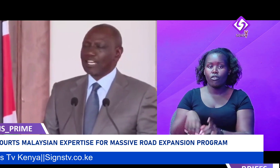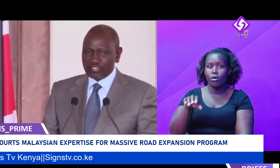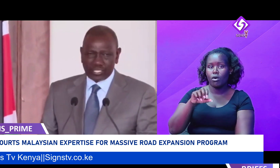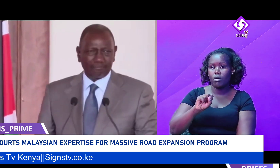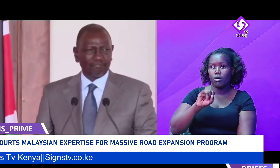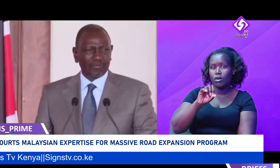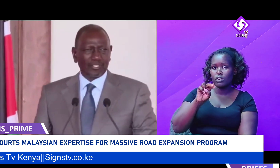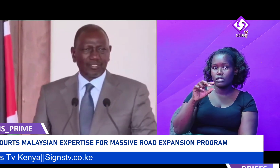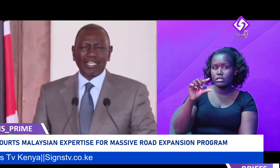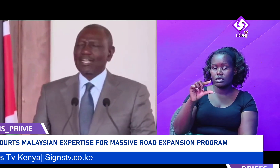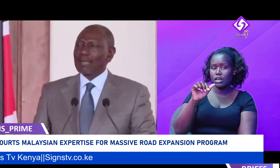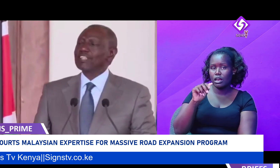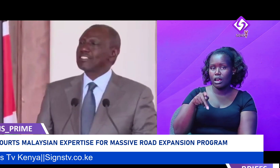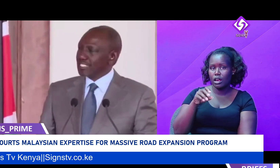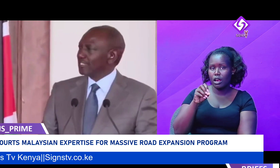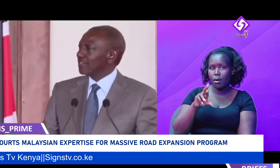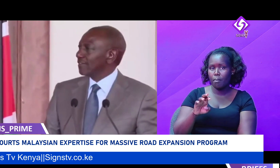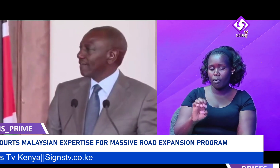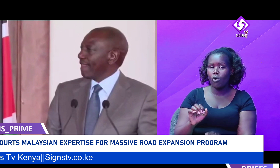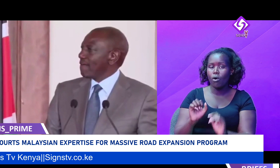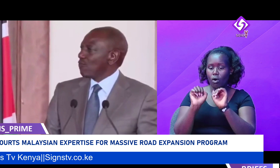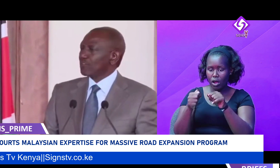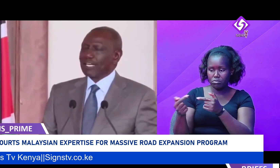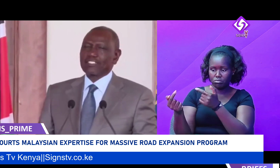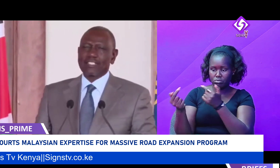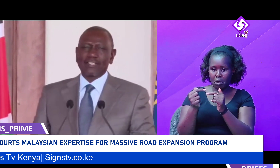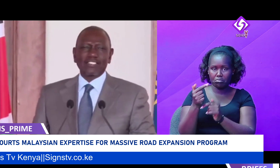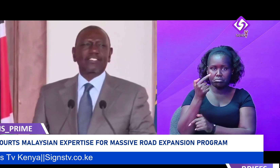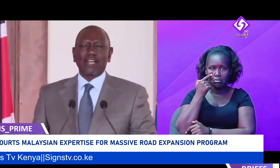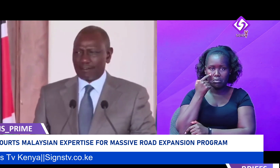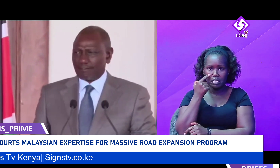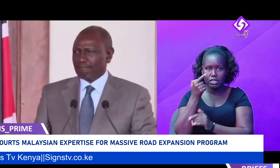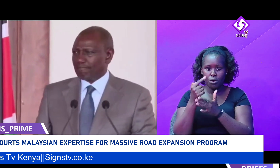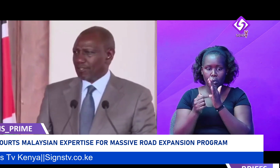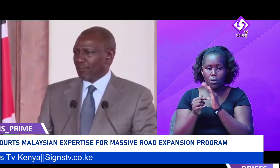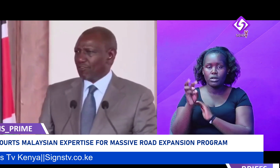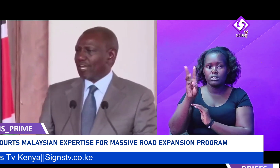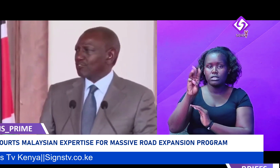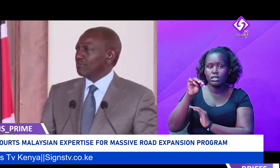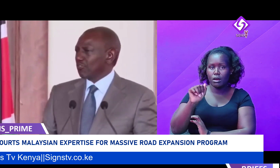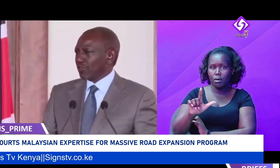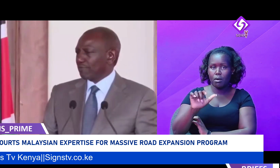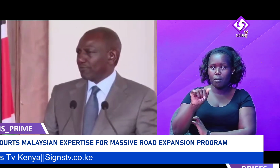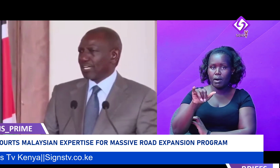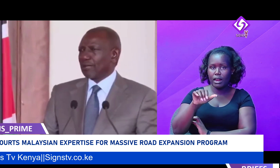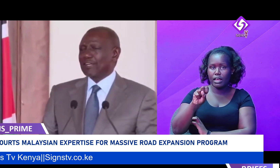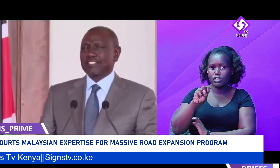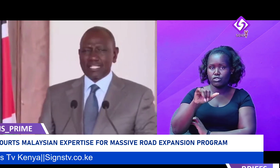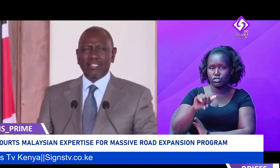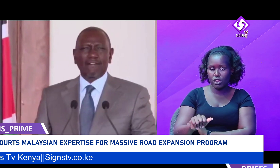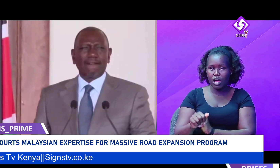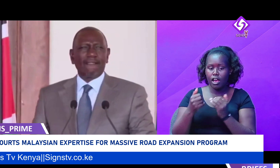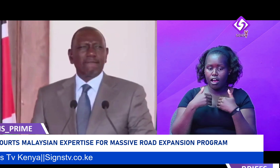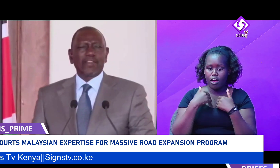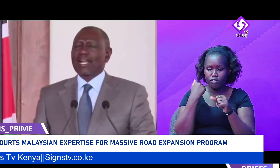and Malaysia, they can come and see what Malaysia has done on the housing program. They can come and